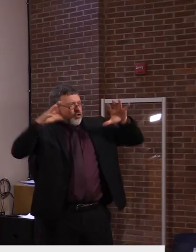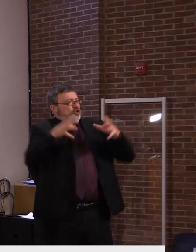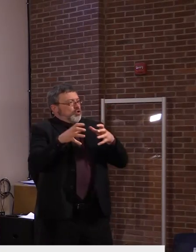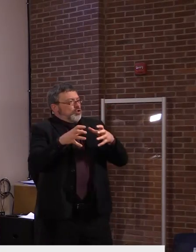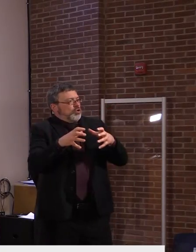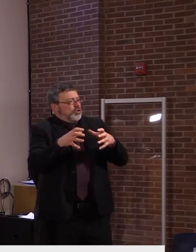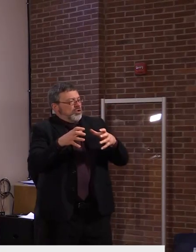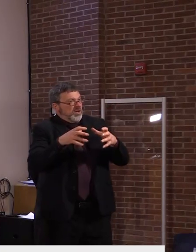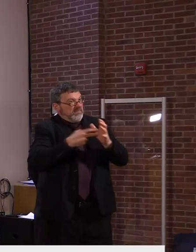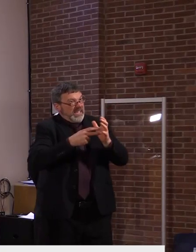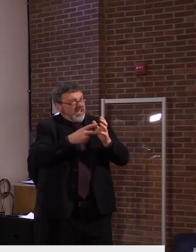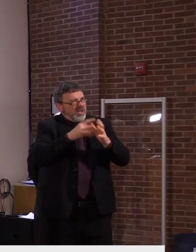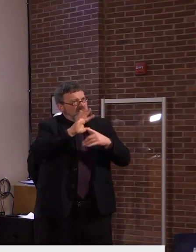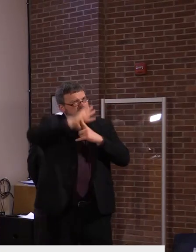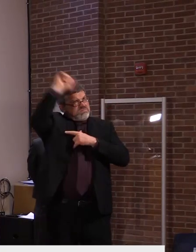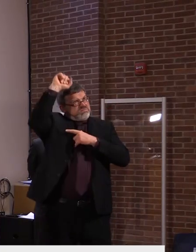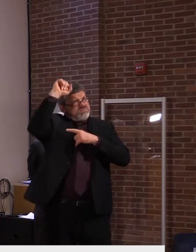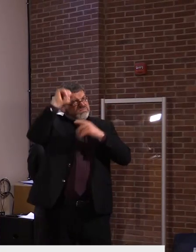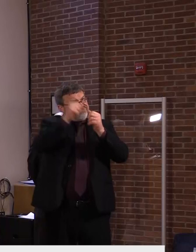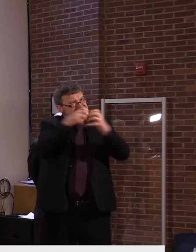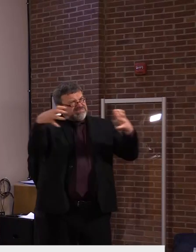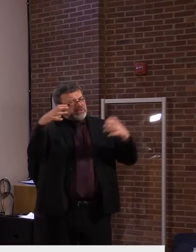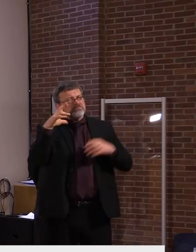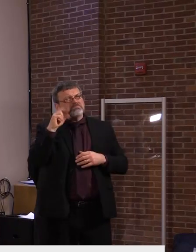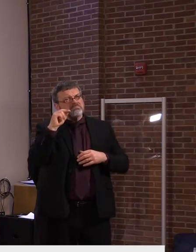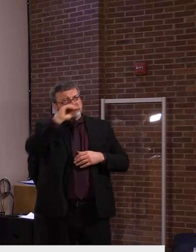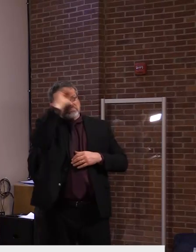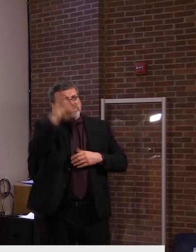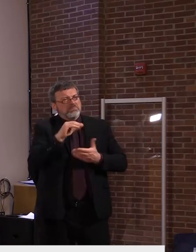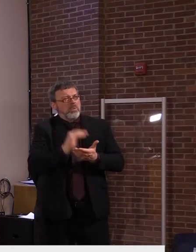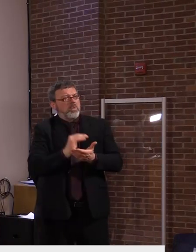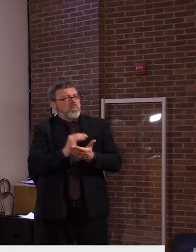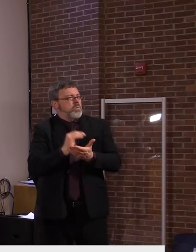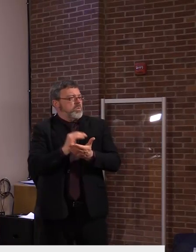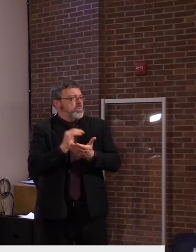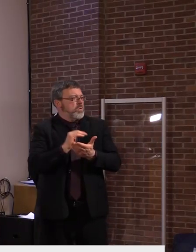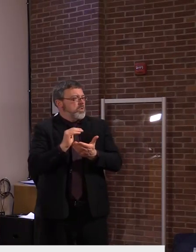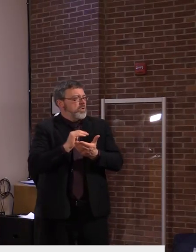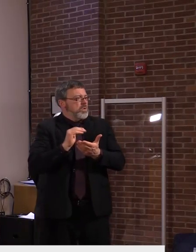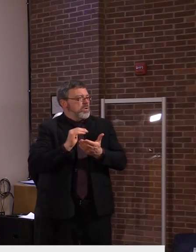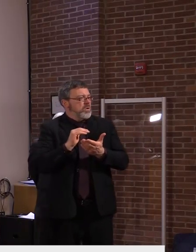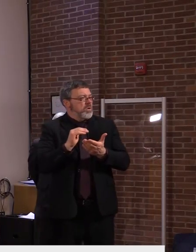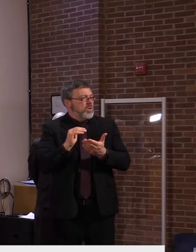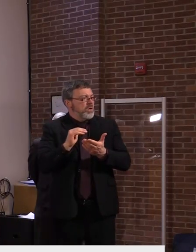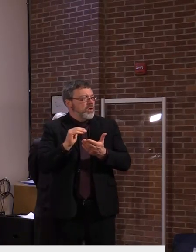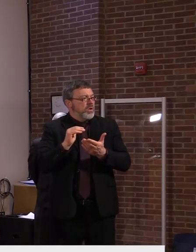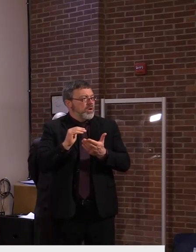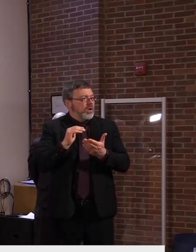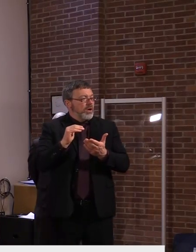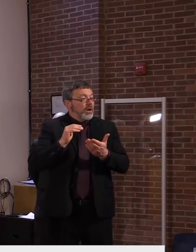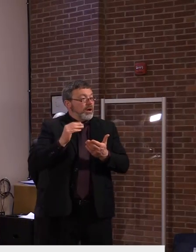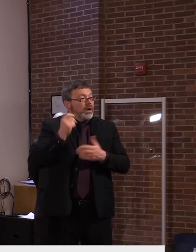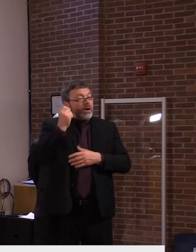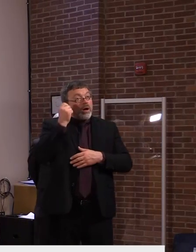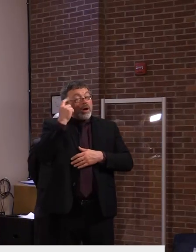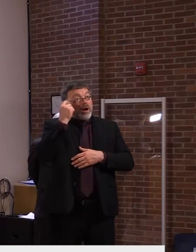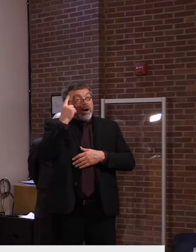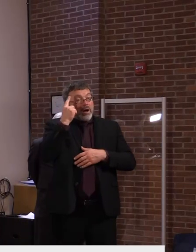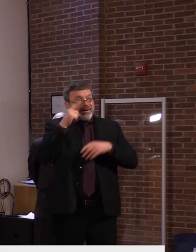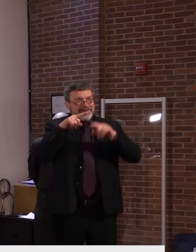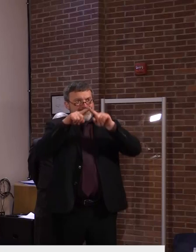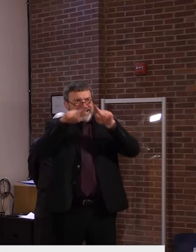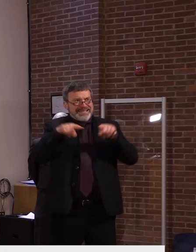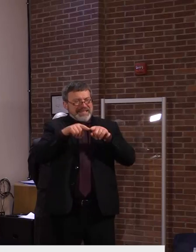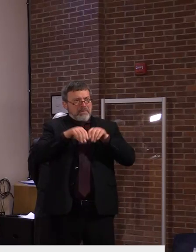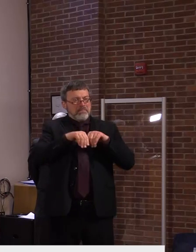of the state, very low. And we think before Delta, it was 3 or 4% of the state had actually had